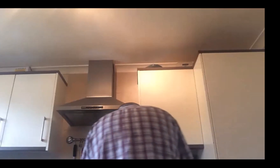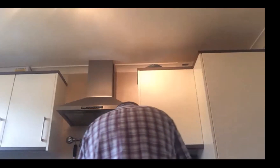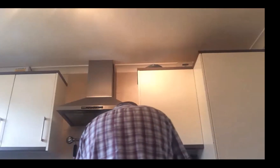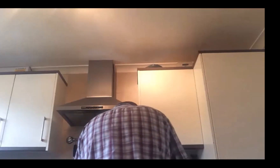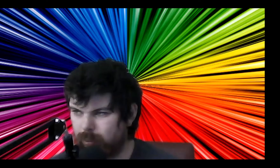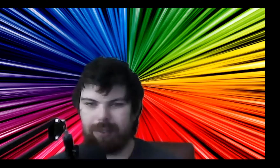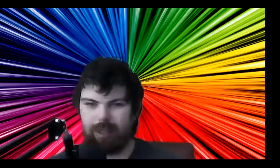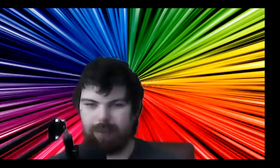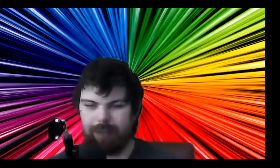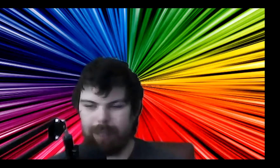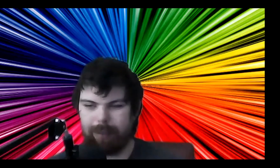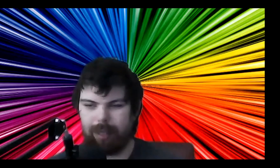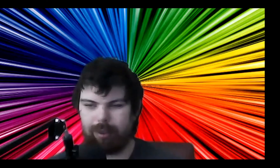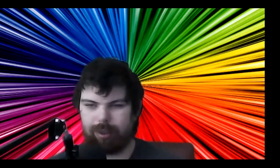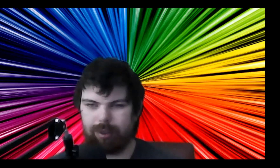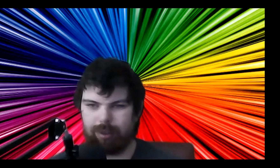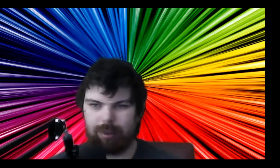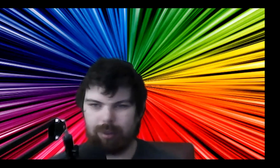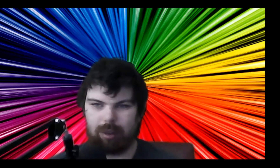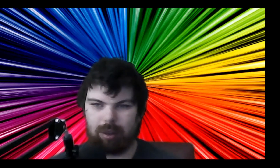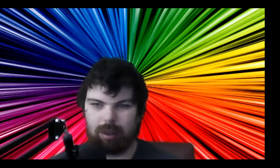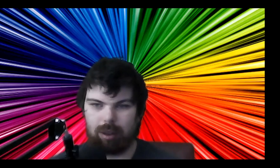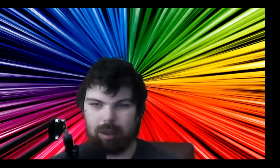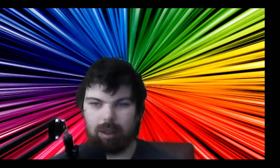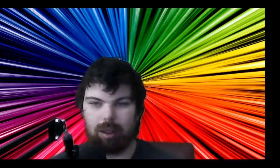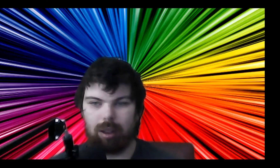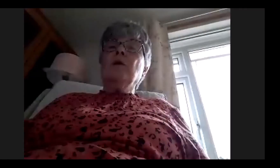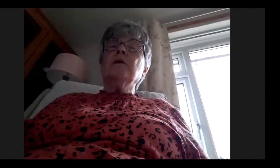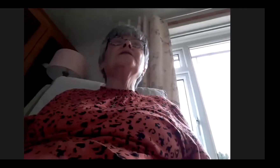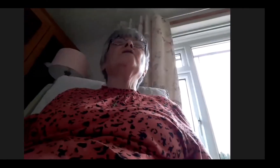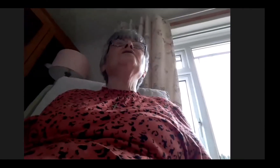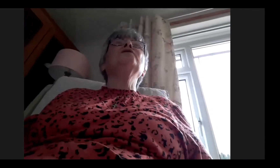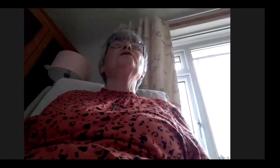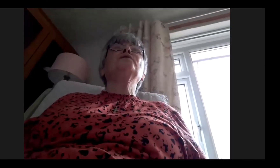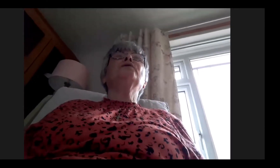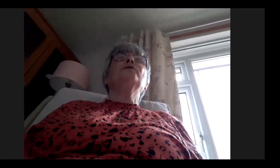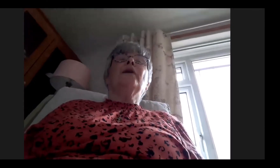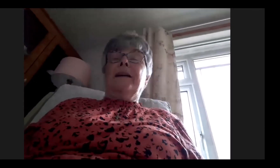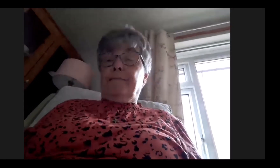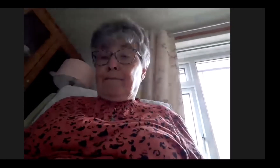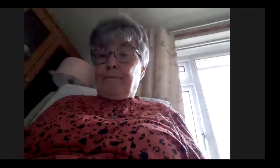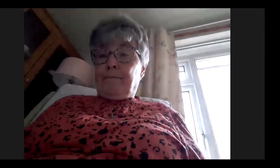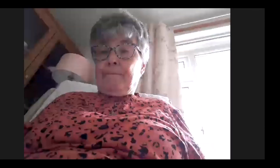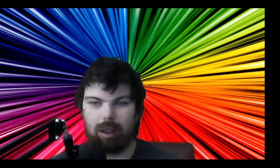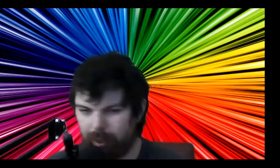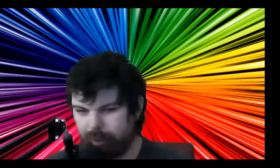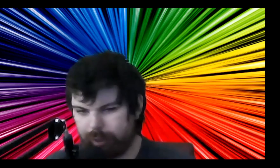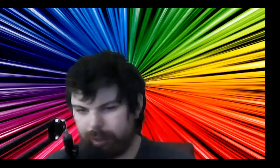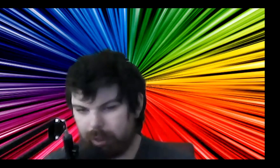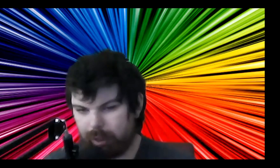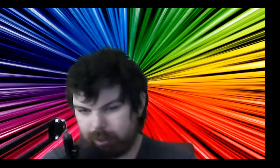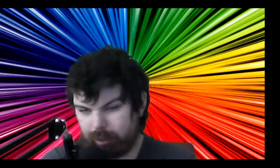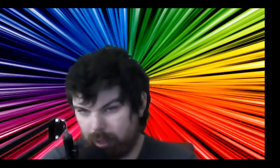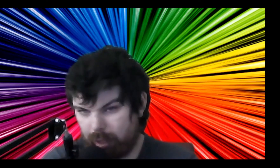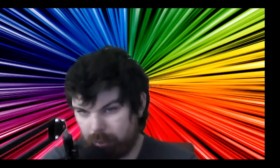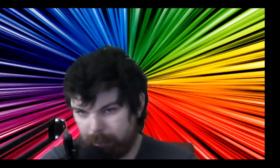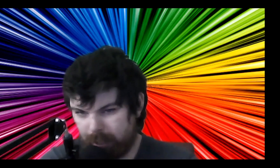We're ready to eat for Kim then, or? Does Kim want to start her cookery? I'll give her a shout out. I'll be back in a